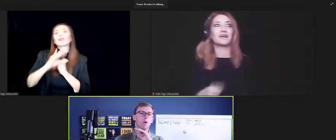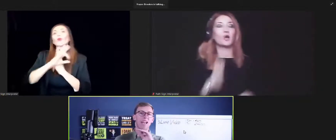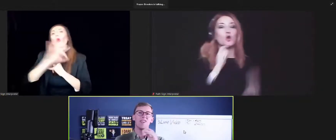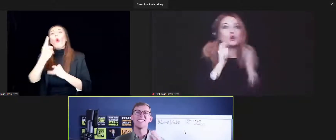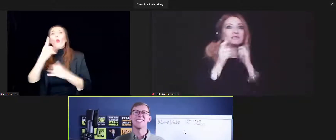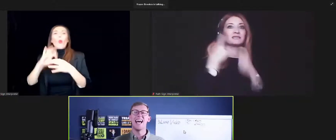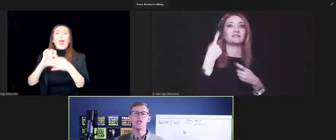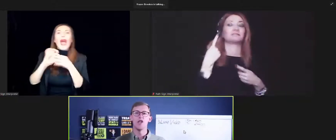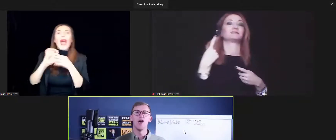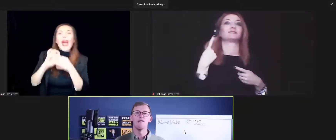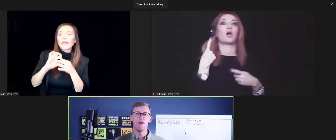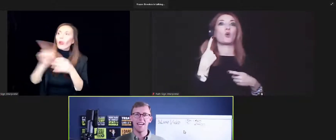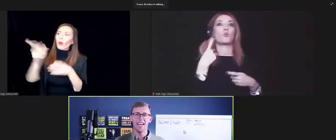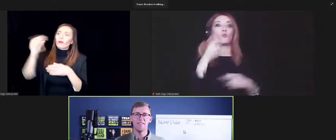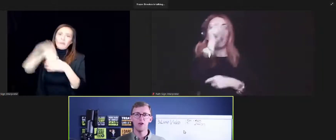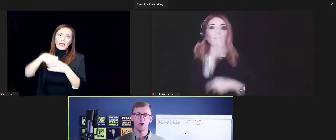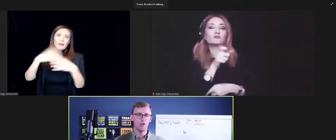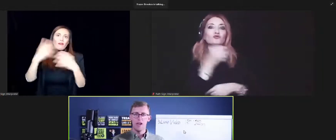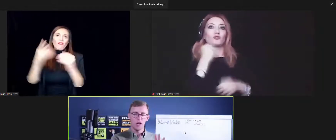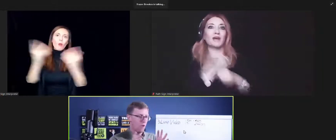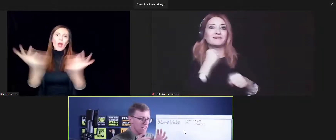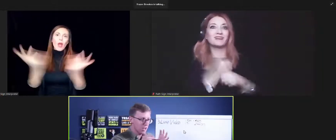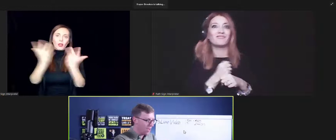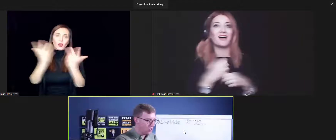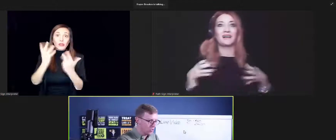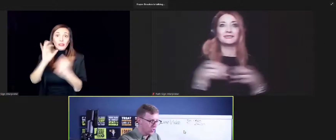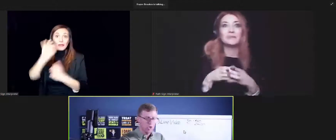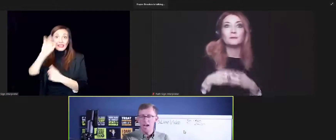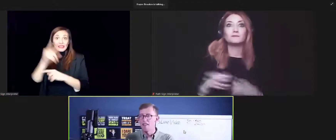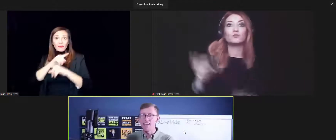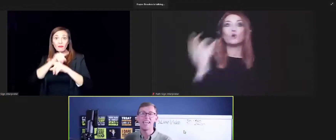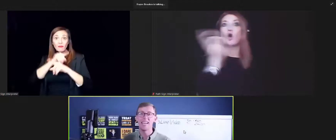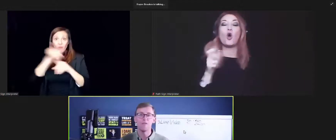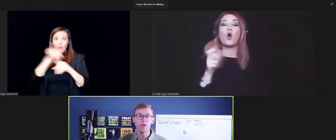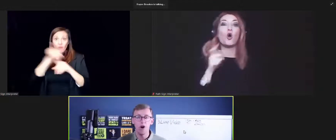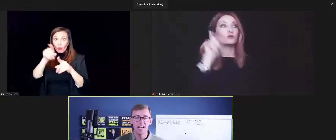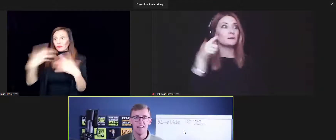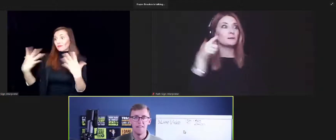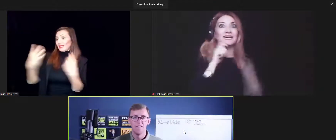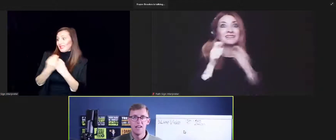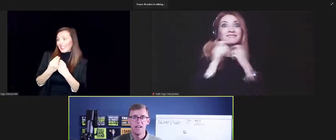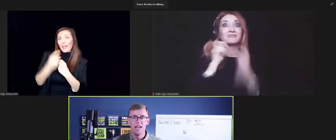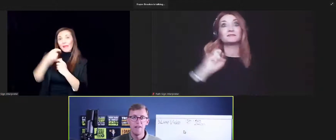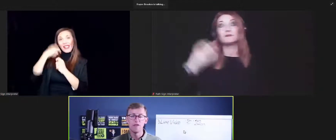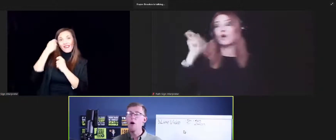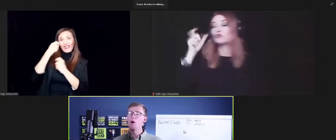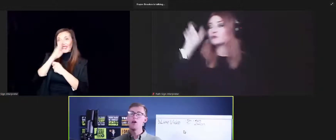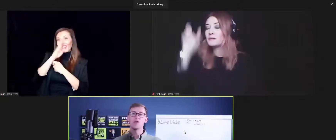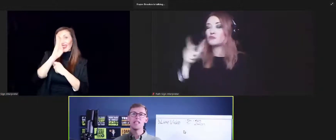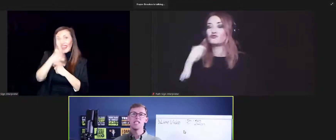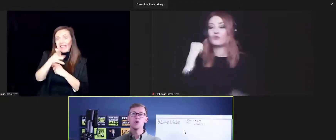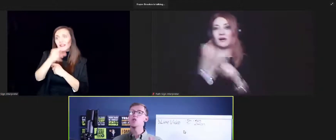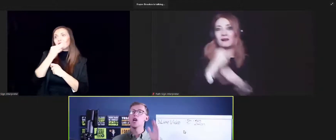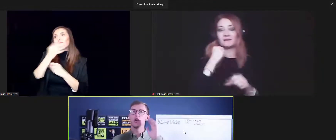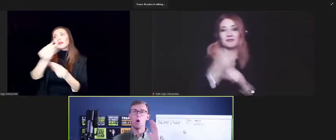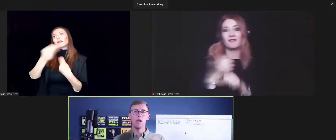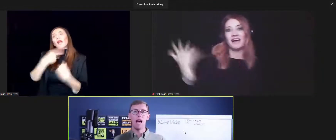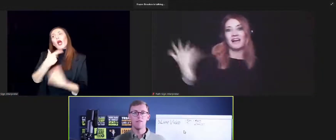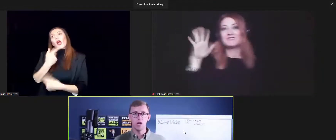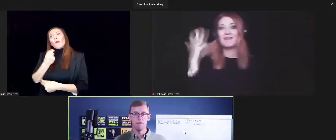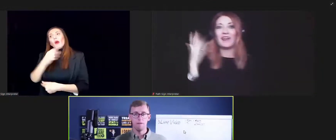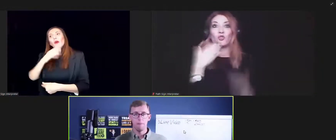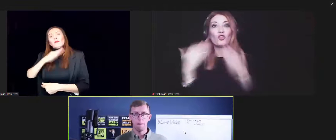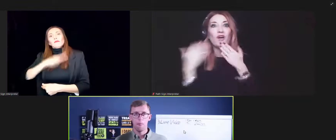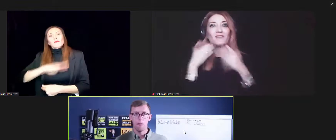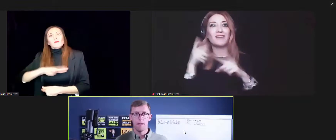someone else, it's less nerve-wracking if you could just create your questions and they can give the content. If you don't want to do the interviews, go live